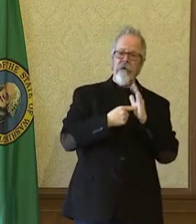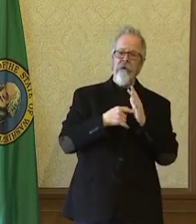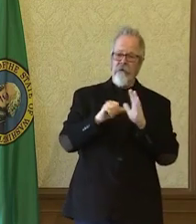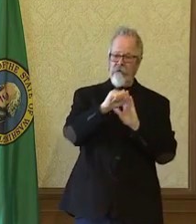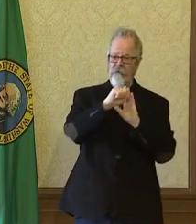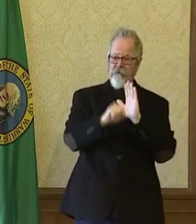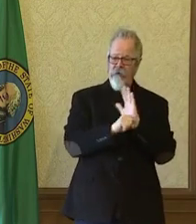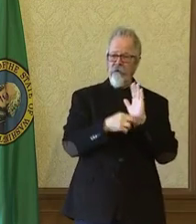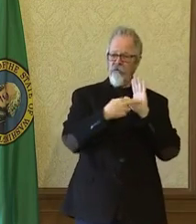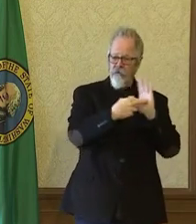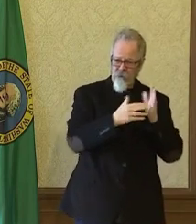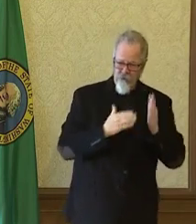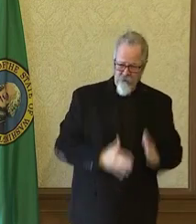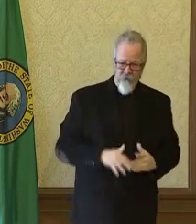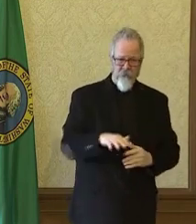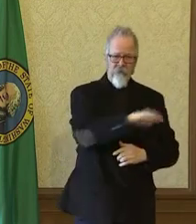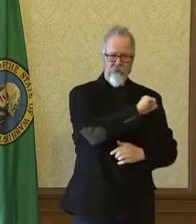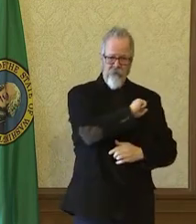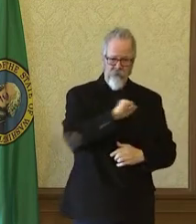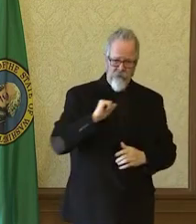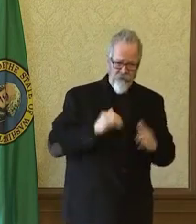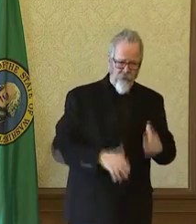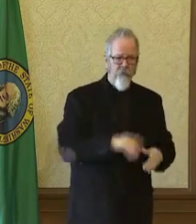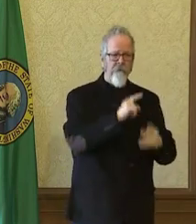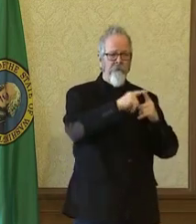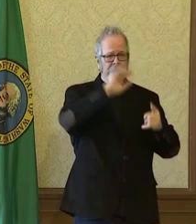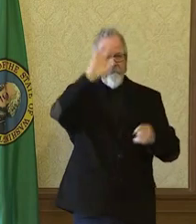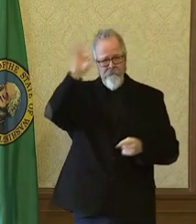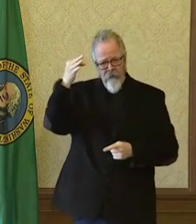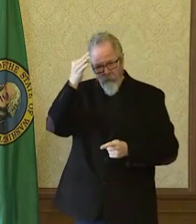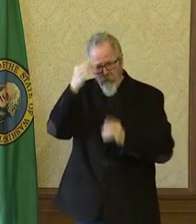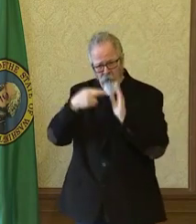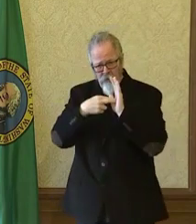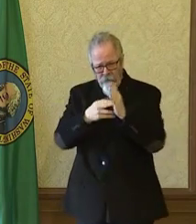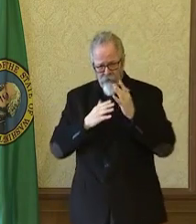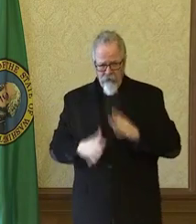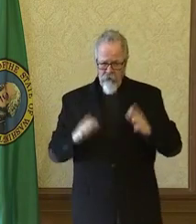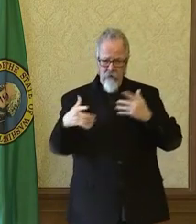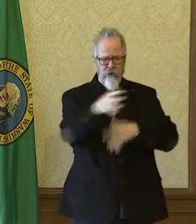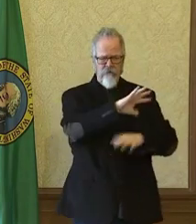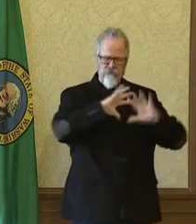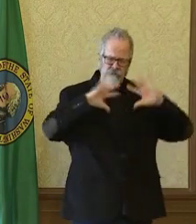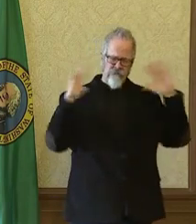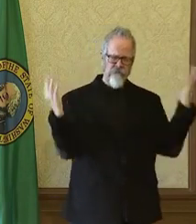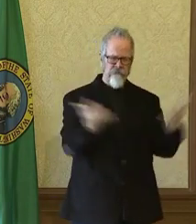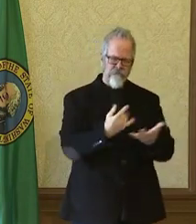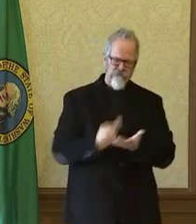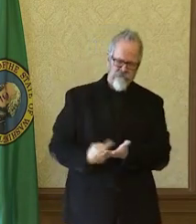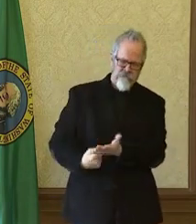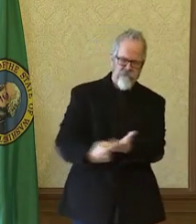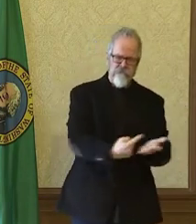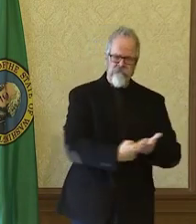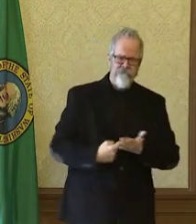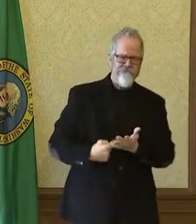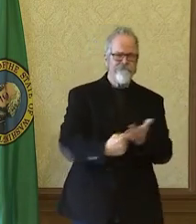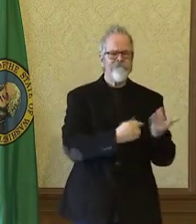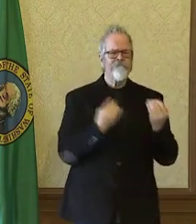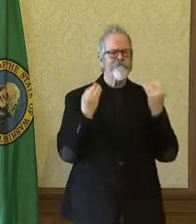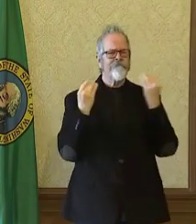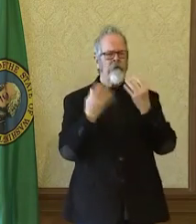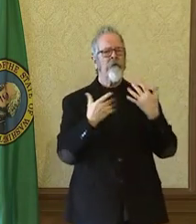last month, the state has hired hundreds of additional workers to process the industrial insurance claims that we know are already